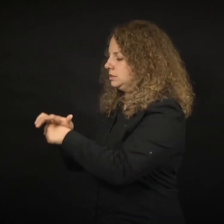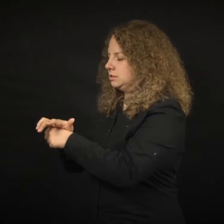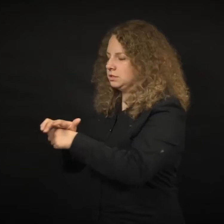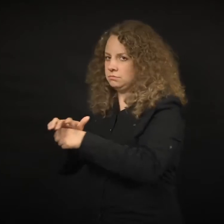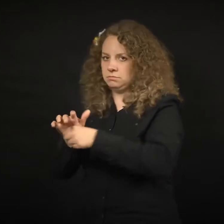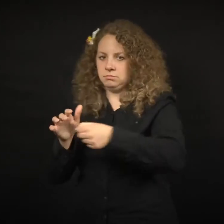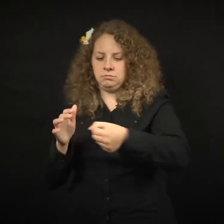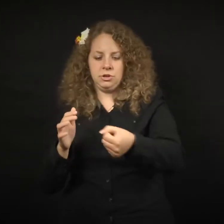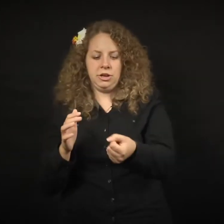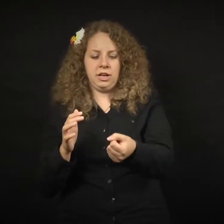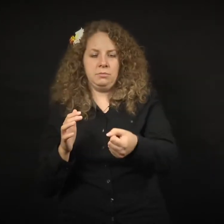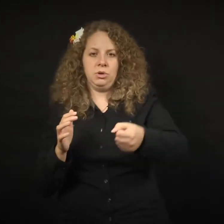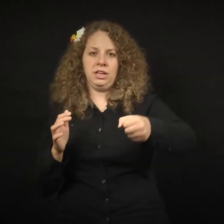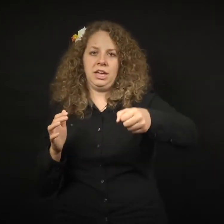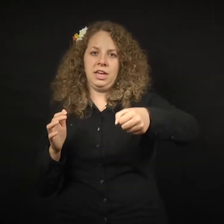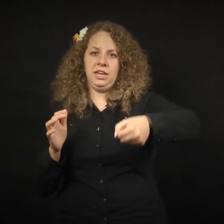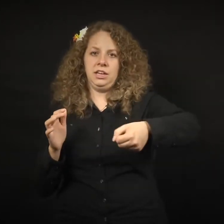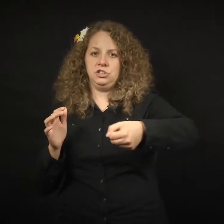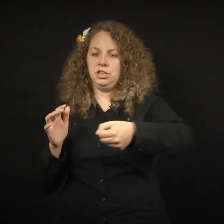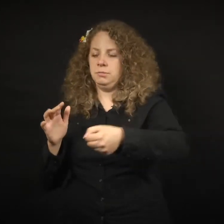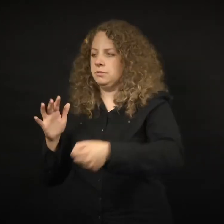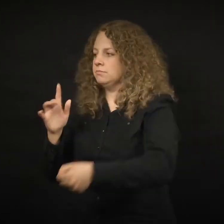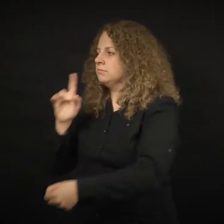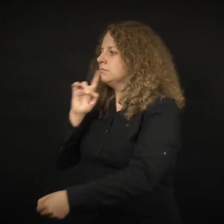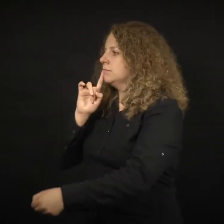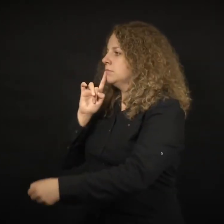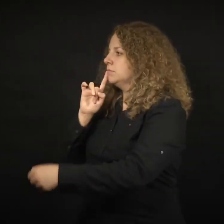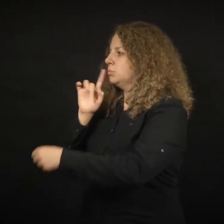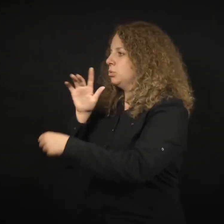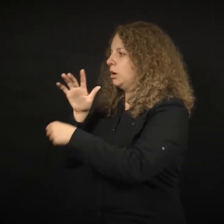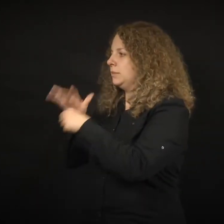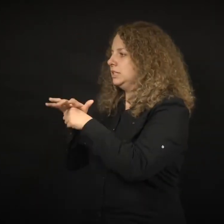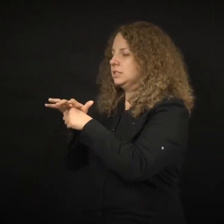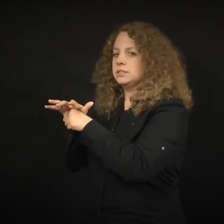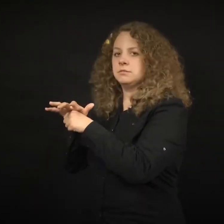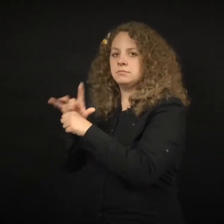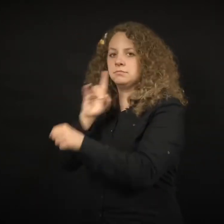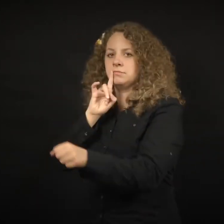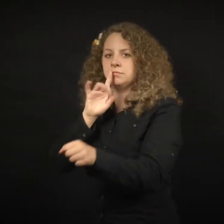Promise. Your hand more like an A hand shape. Promise.